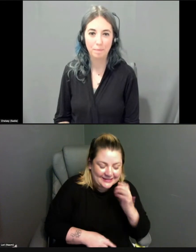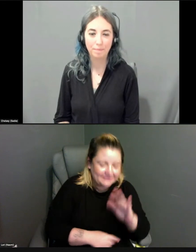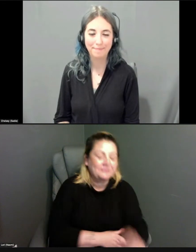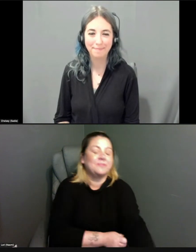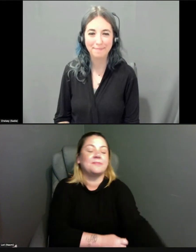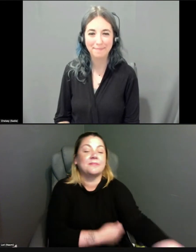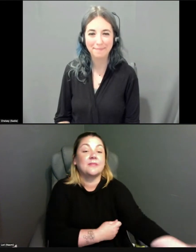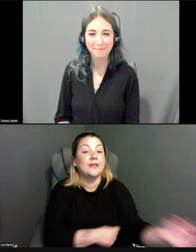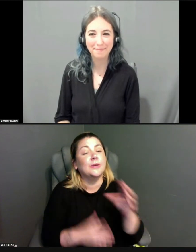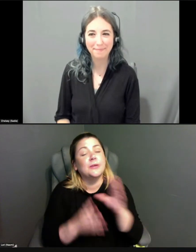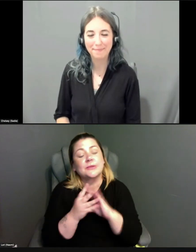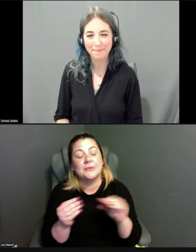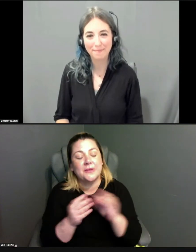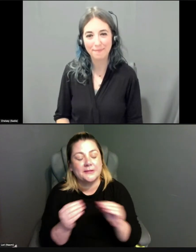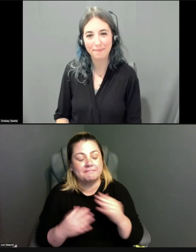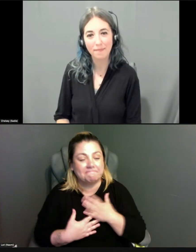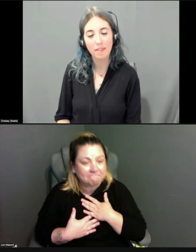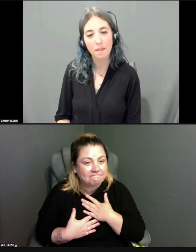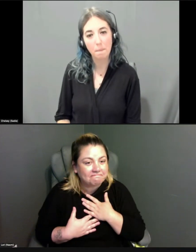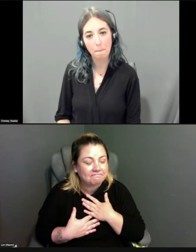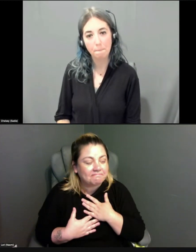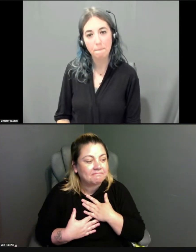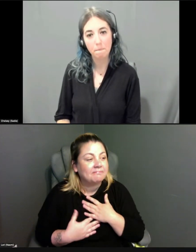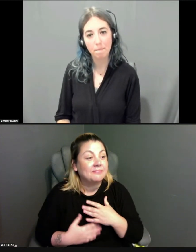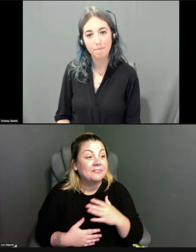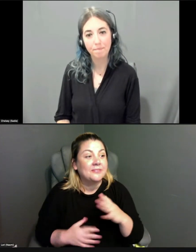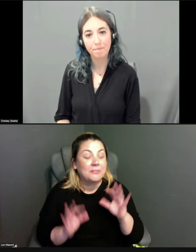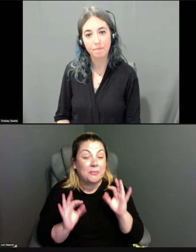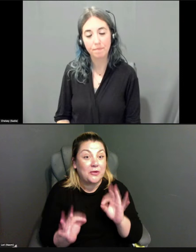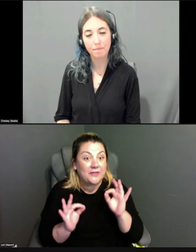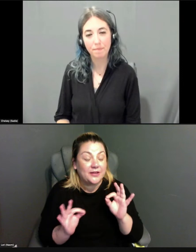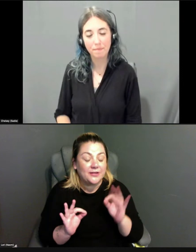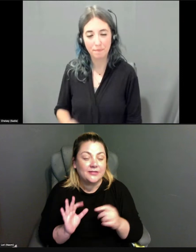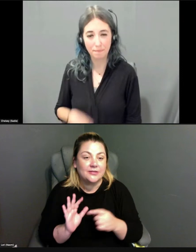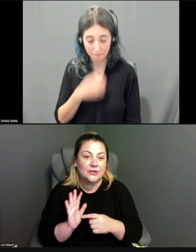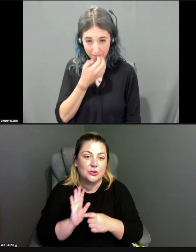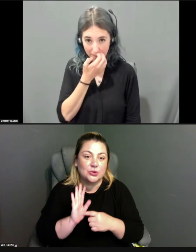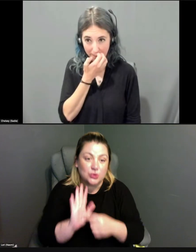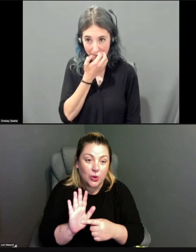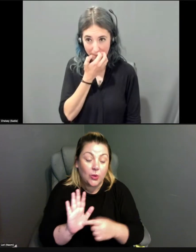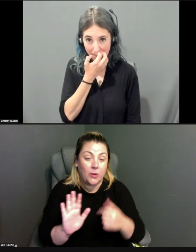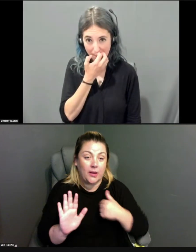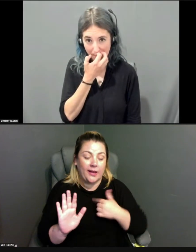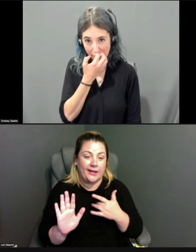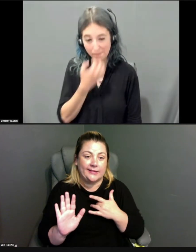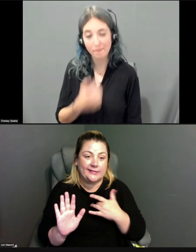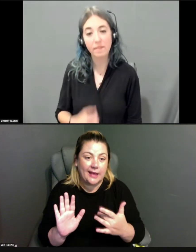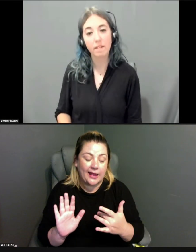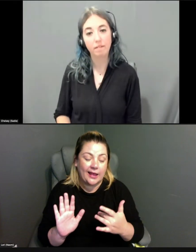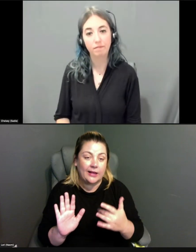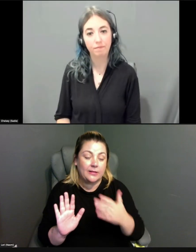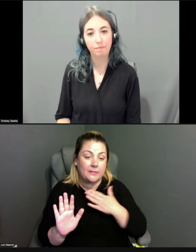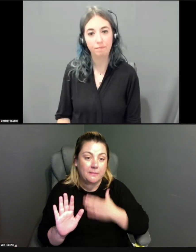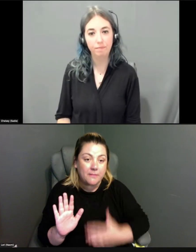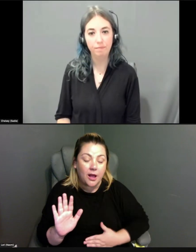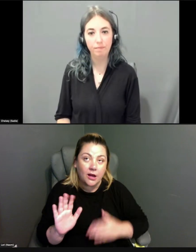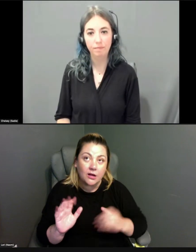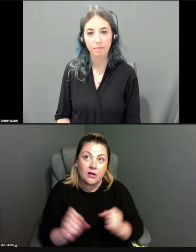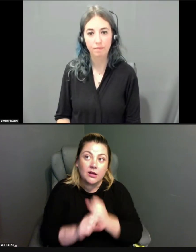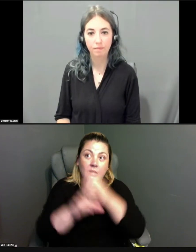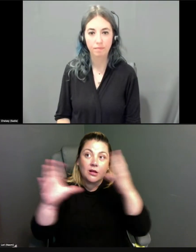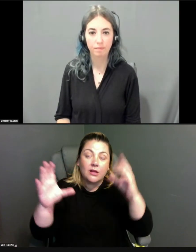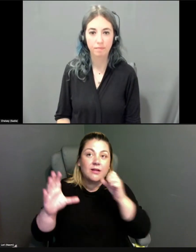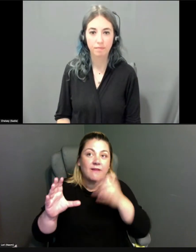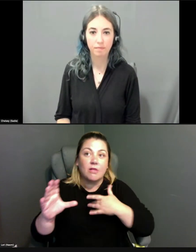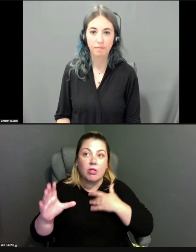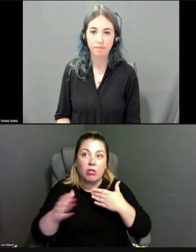I love this story because it is so illustrative of how I often approach like body image discomfort